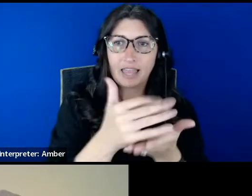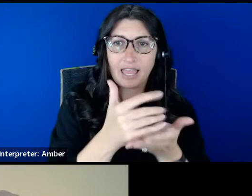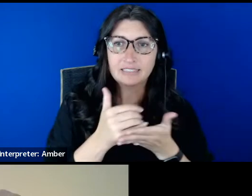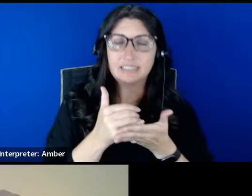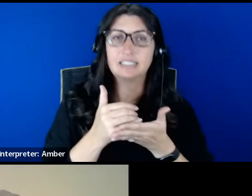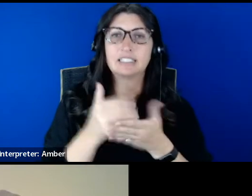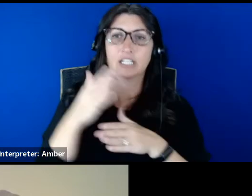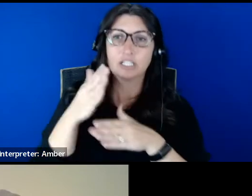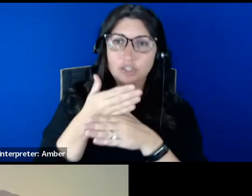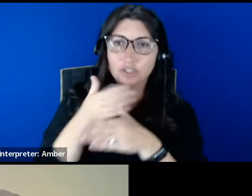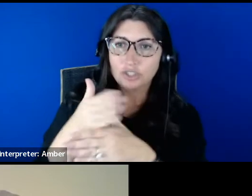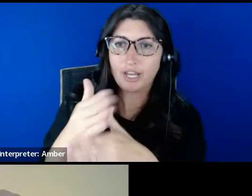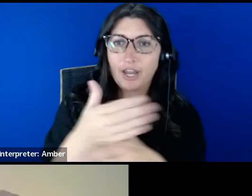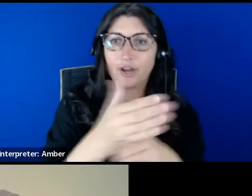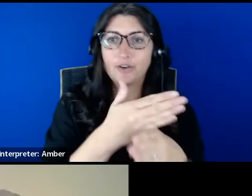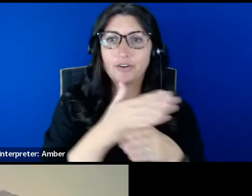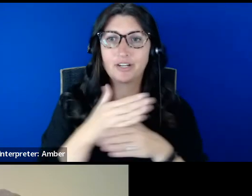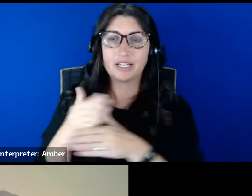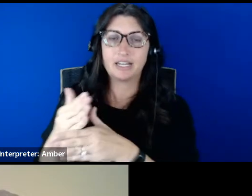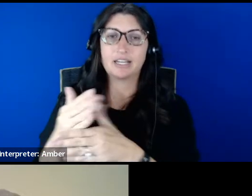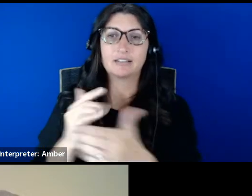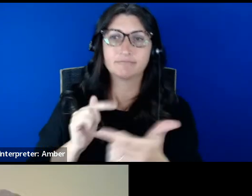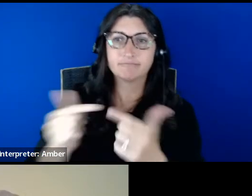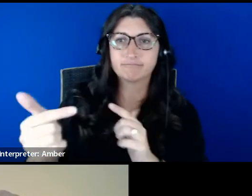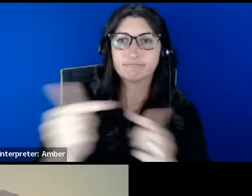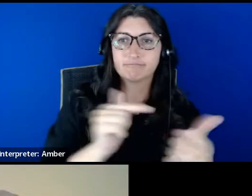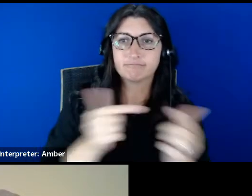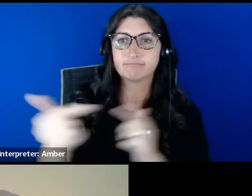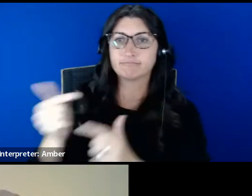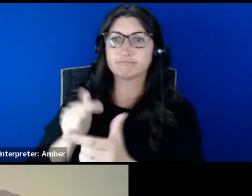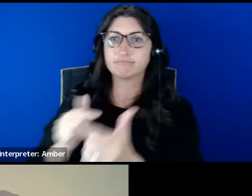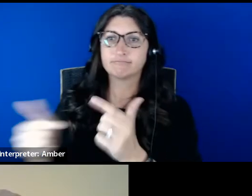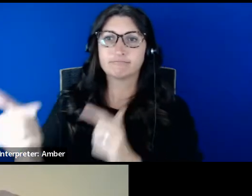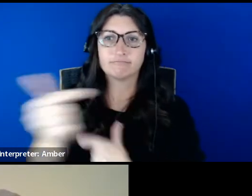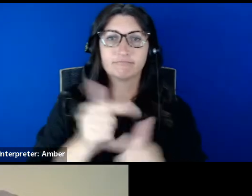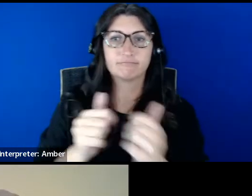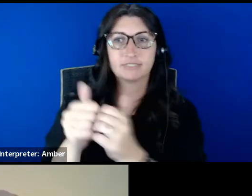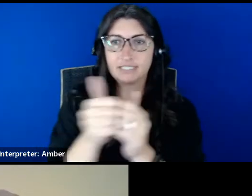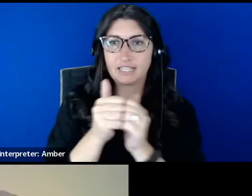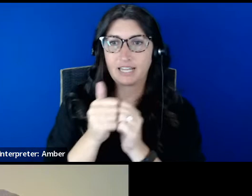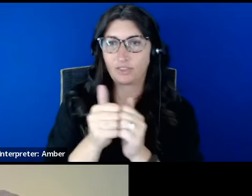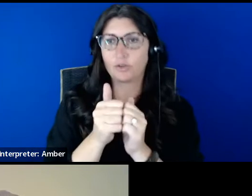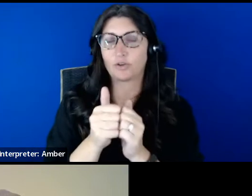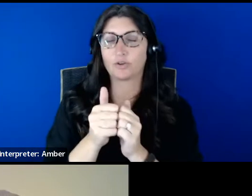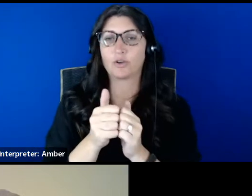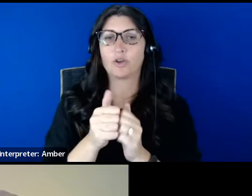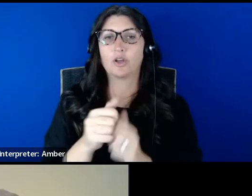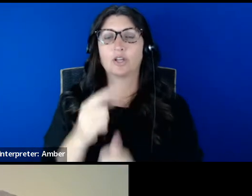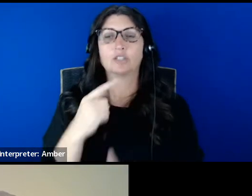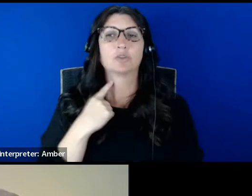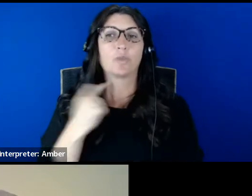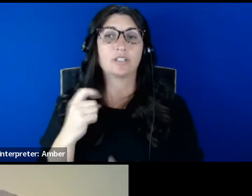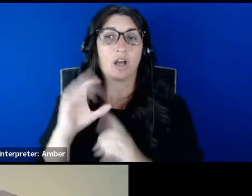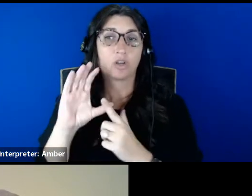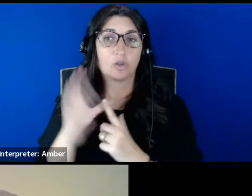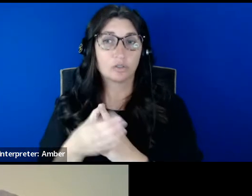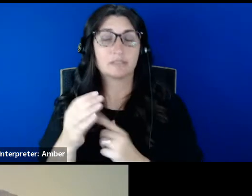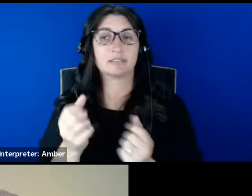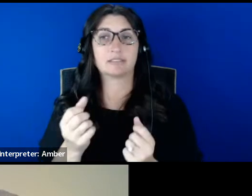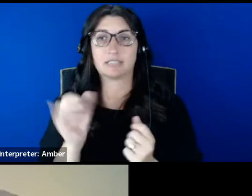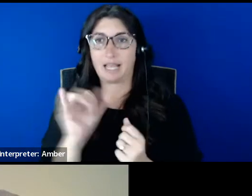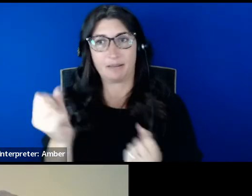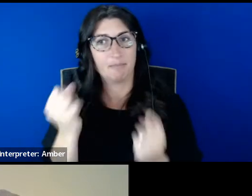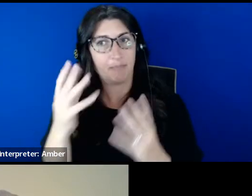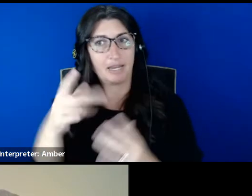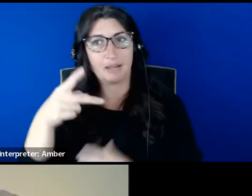reciprocity, and so forth. So the Tongan culture, like many other Moananui or Polynesian